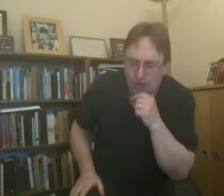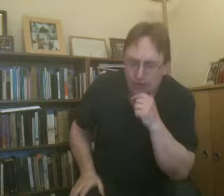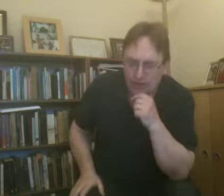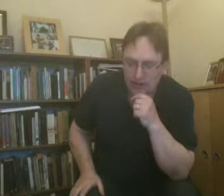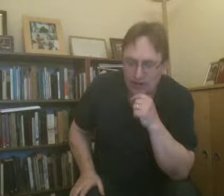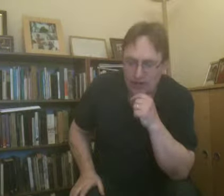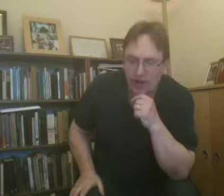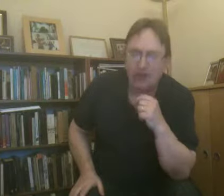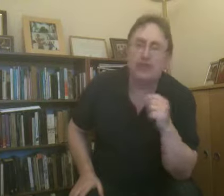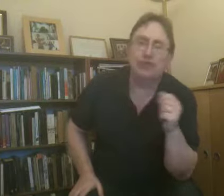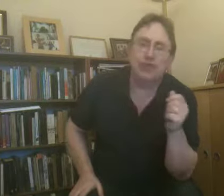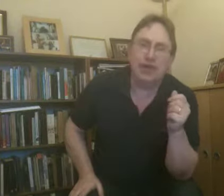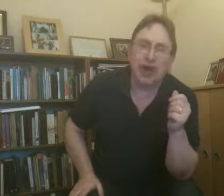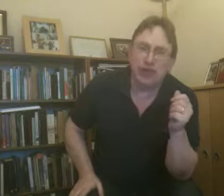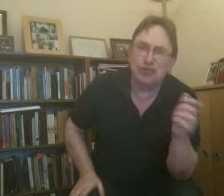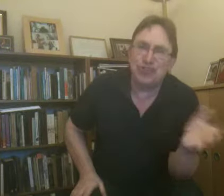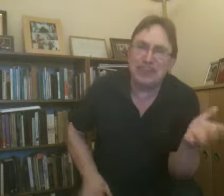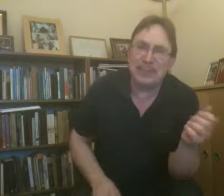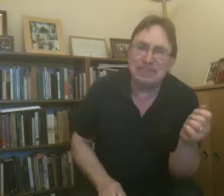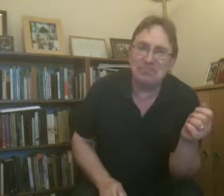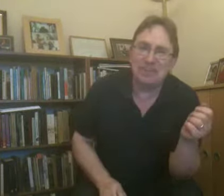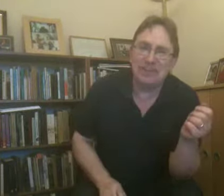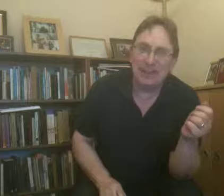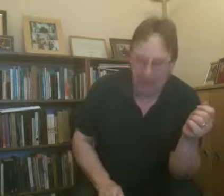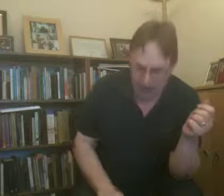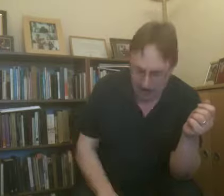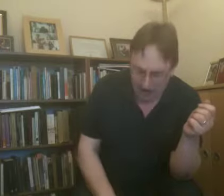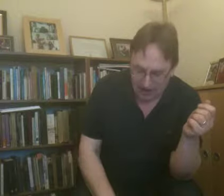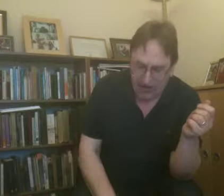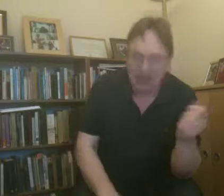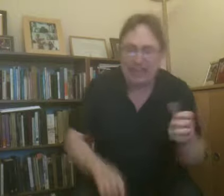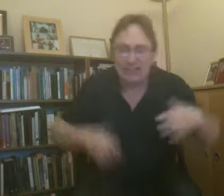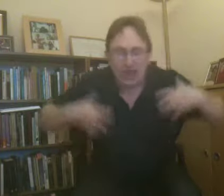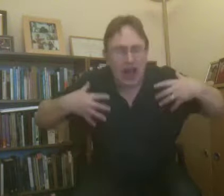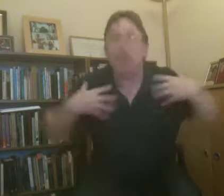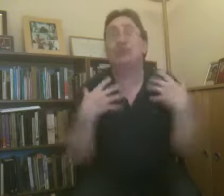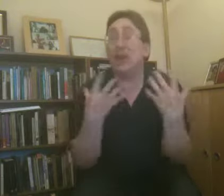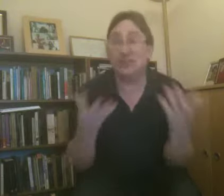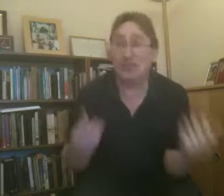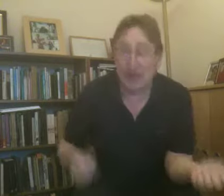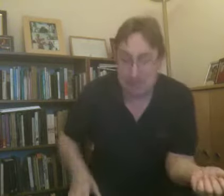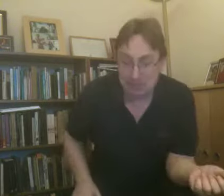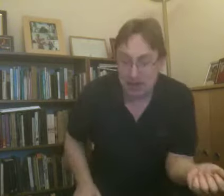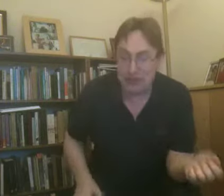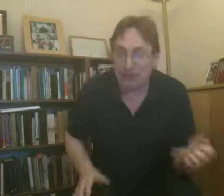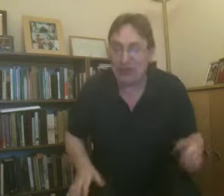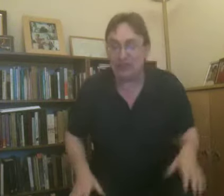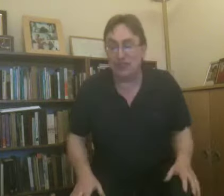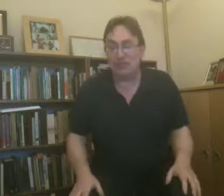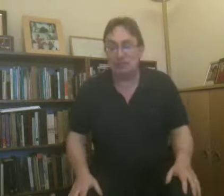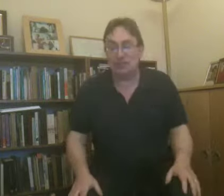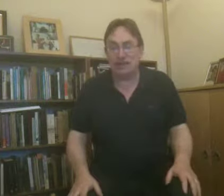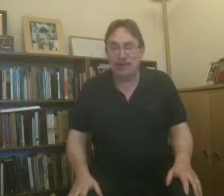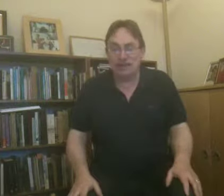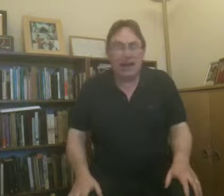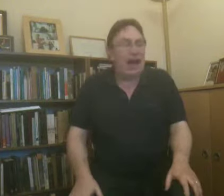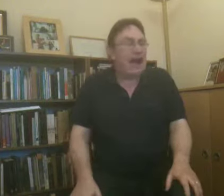water? Are you drinking? And are you satisfied? Are you satisfied?